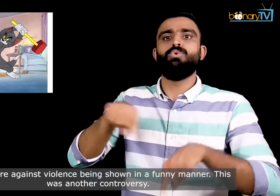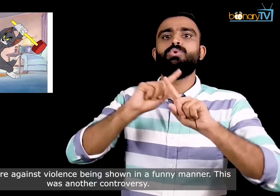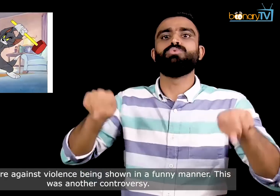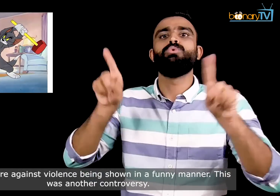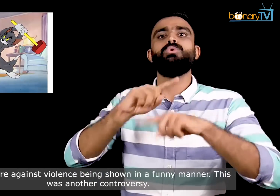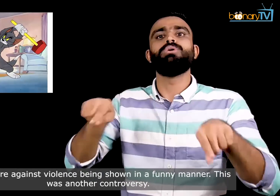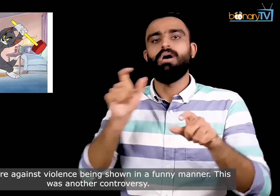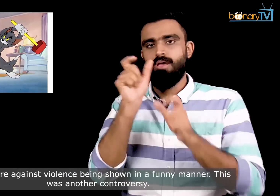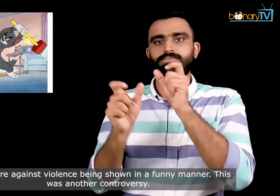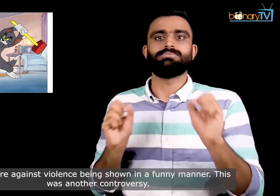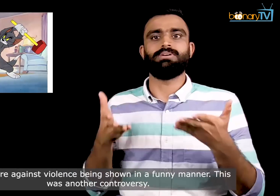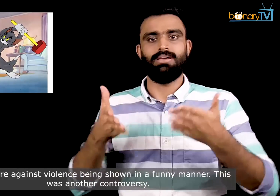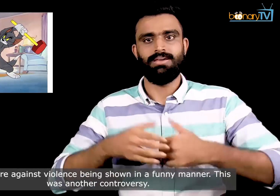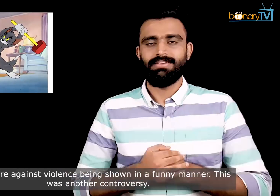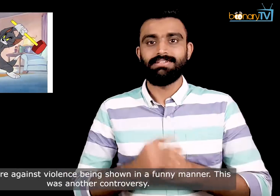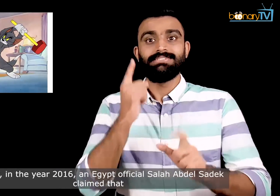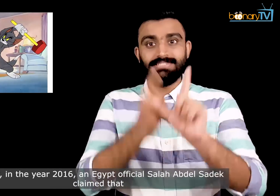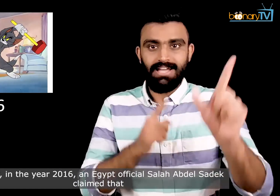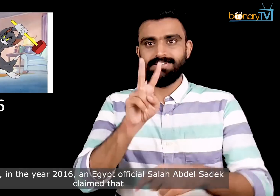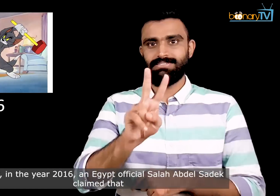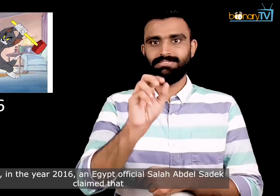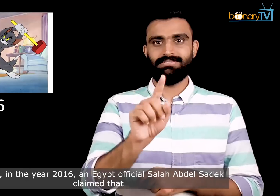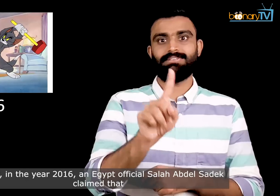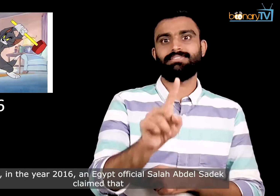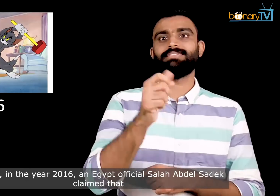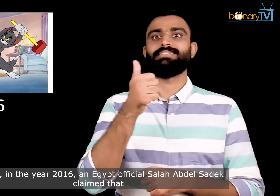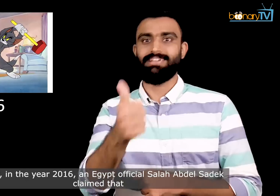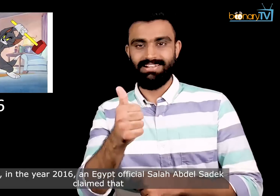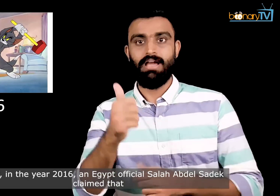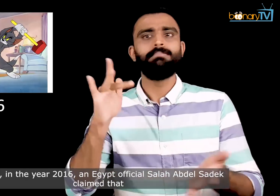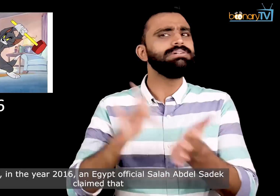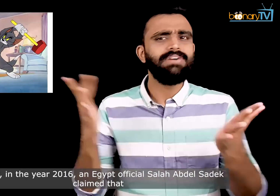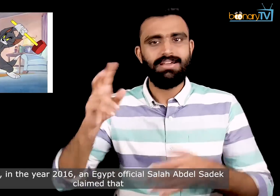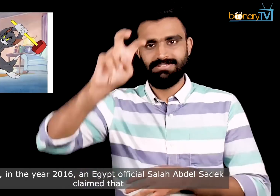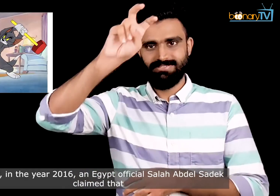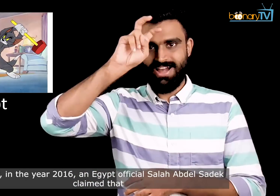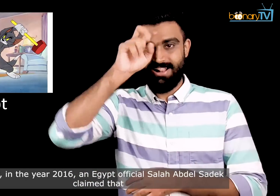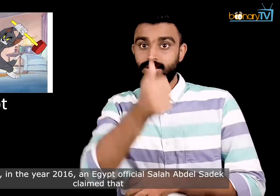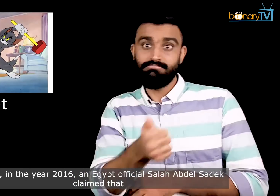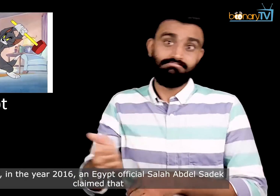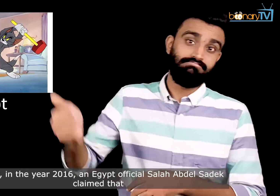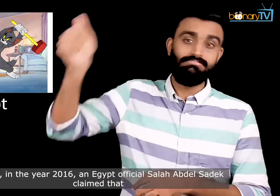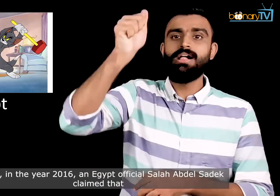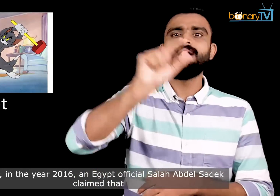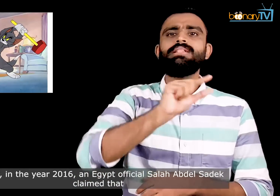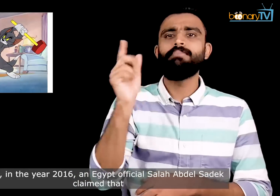This was another controversy. In fact, in the year 2016, an Egypt official, Salah Abdel